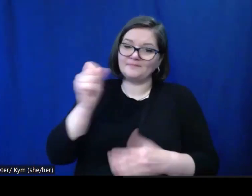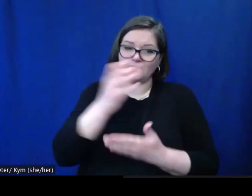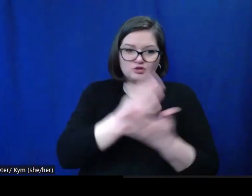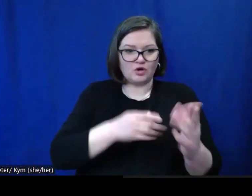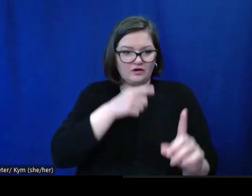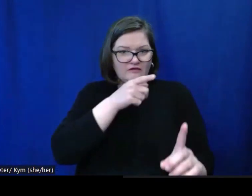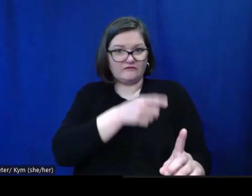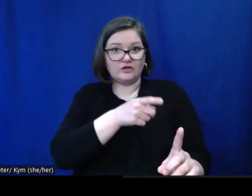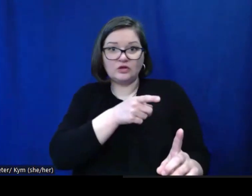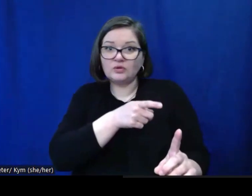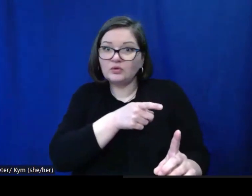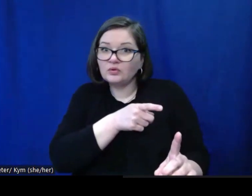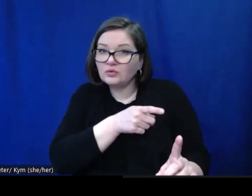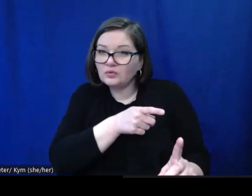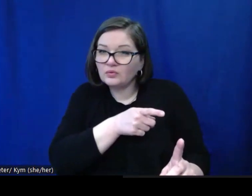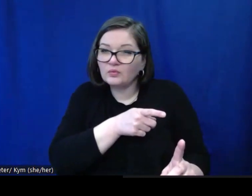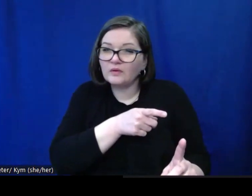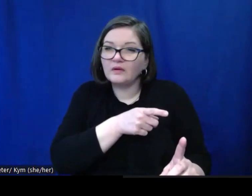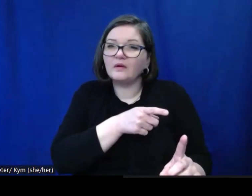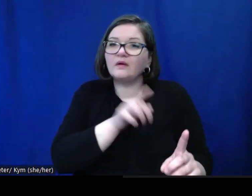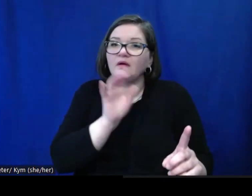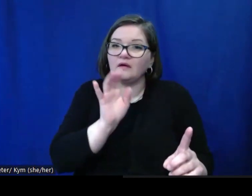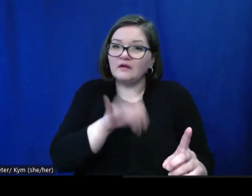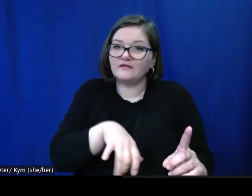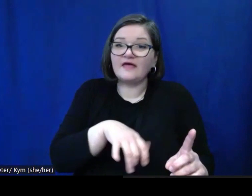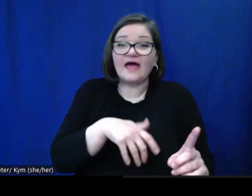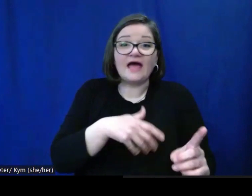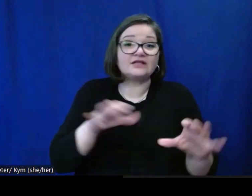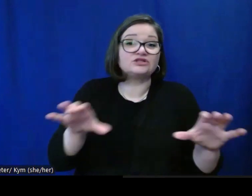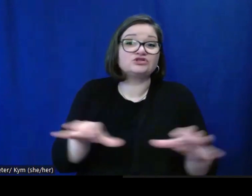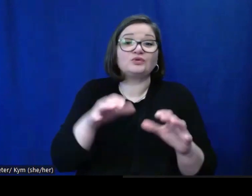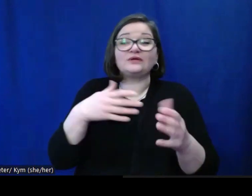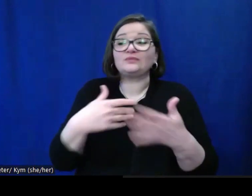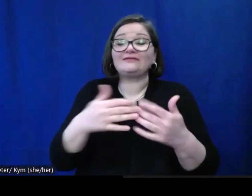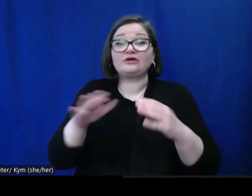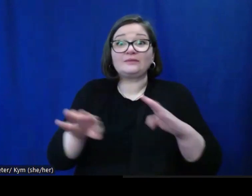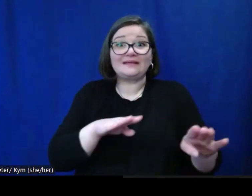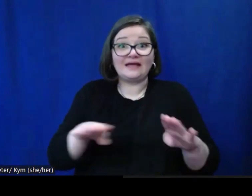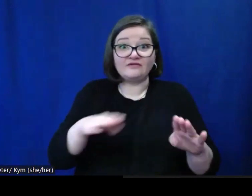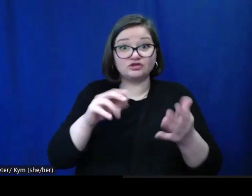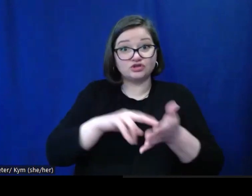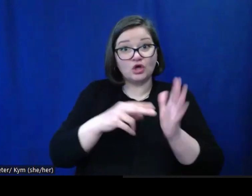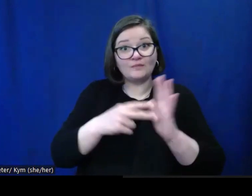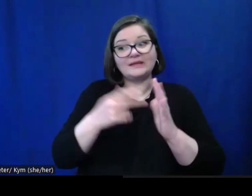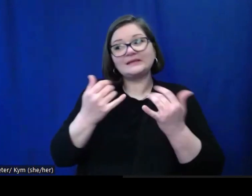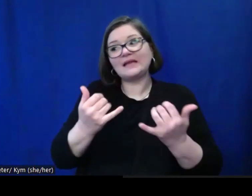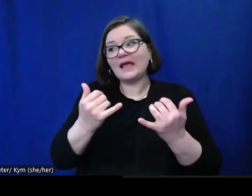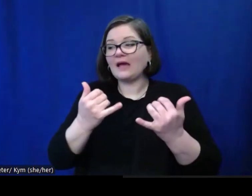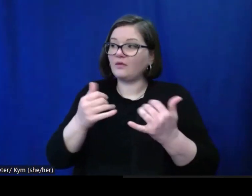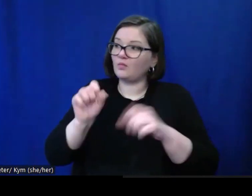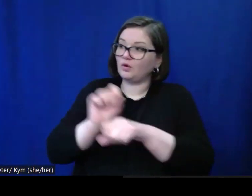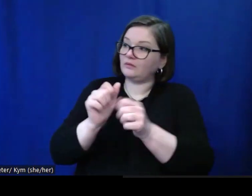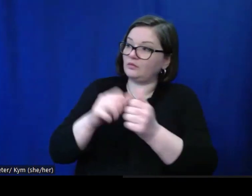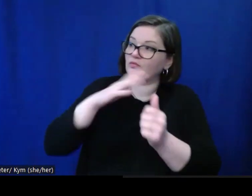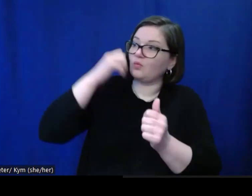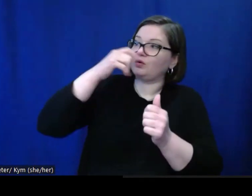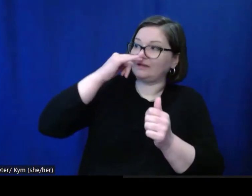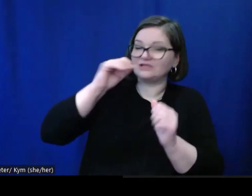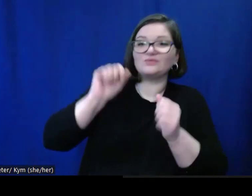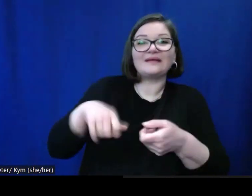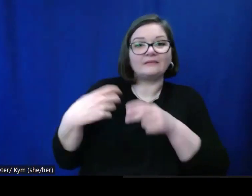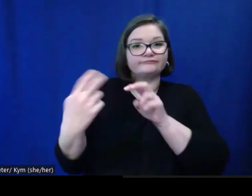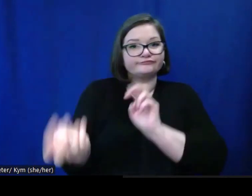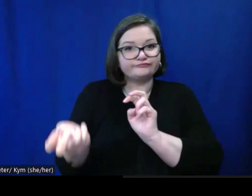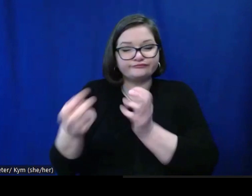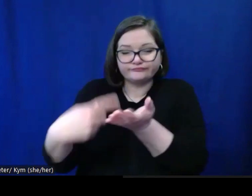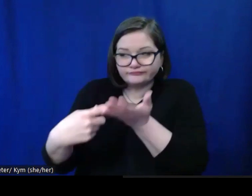or drinking or whatever it might be. And so I get the privilege of working with a little bit older also, and then we can have those conversations